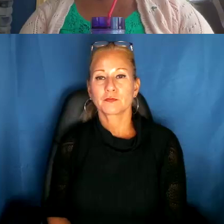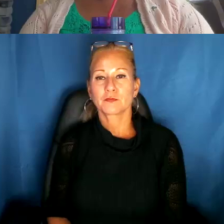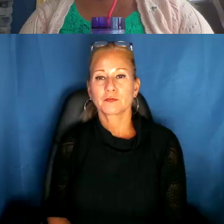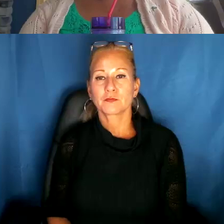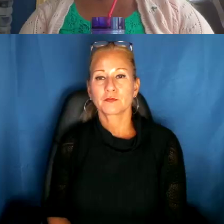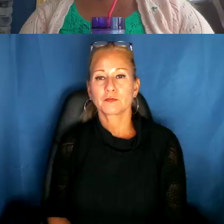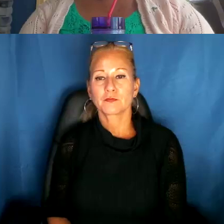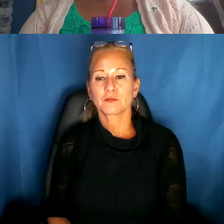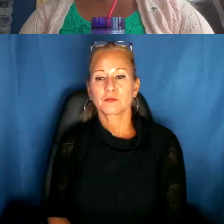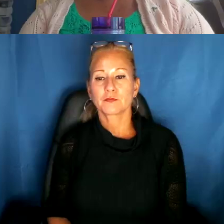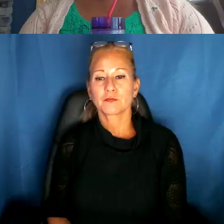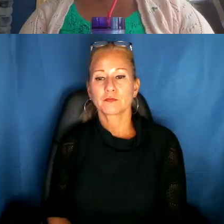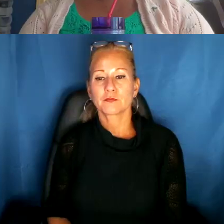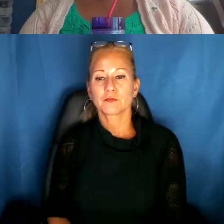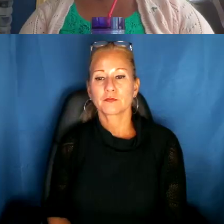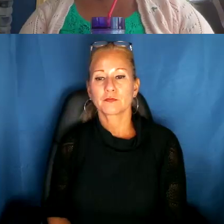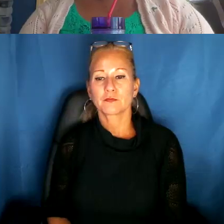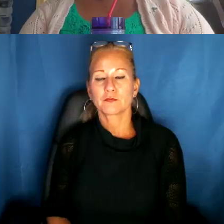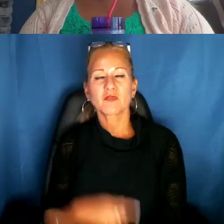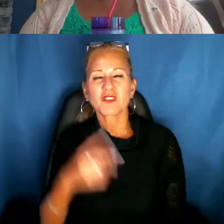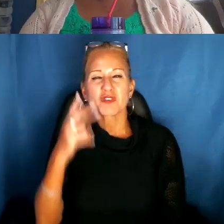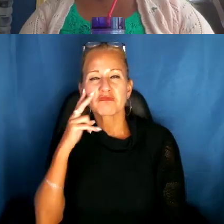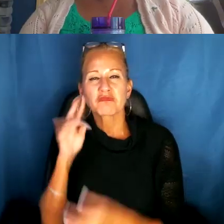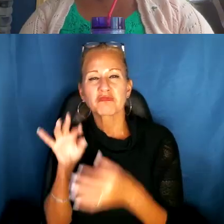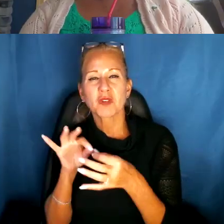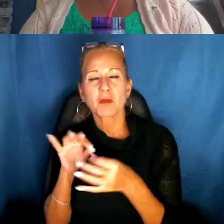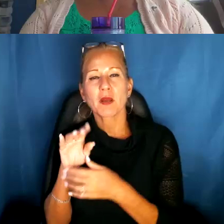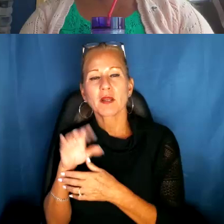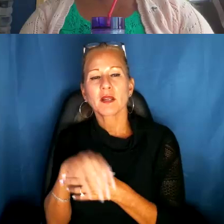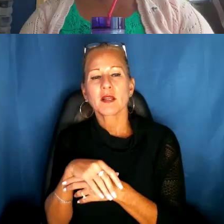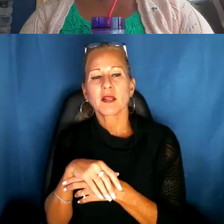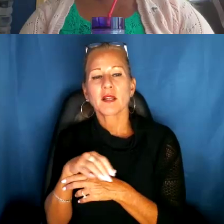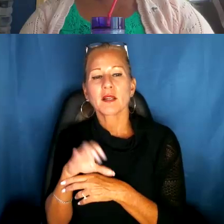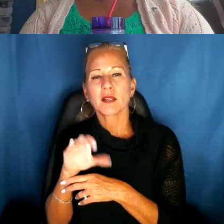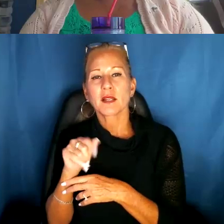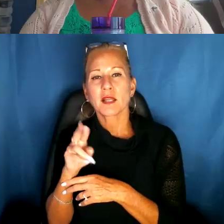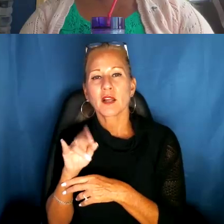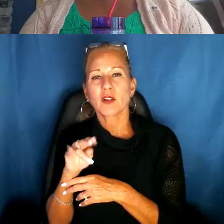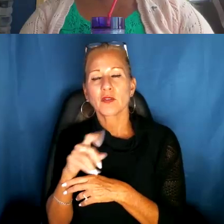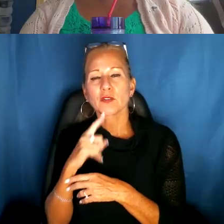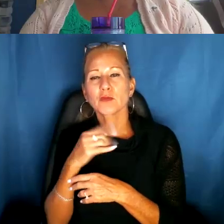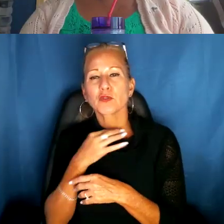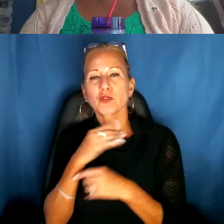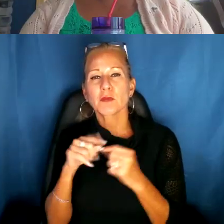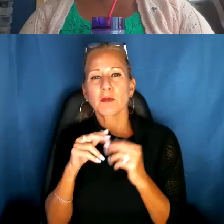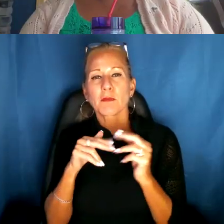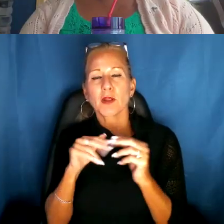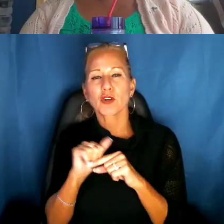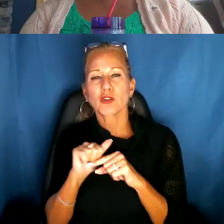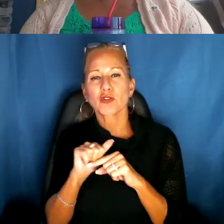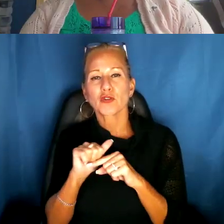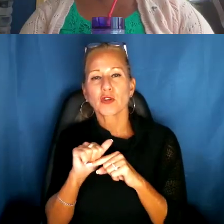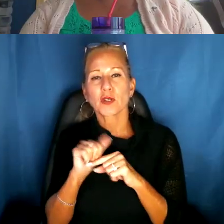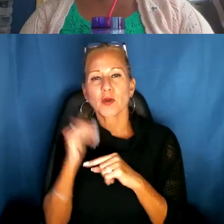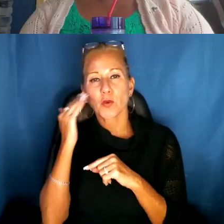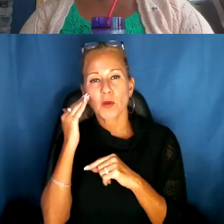And I just see a comment in the box. Catherine, we welcome, as you said, I'm curious about building a training or